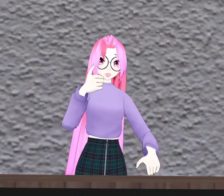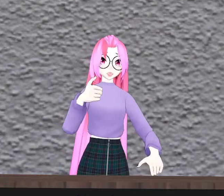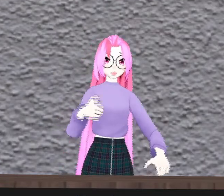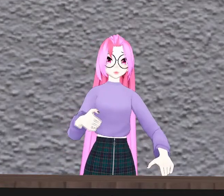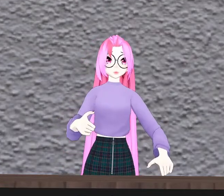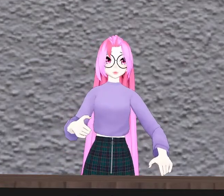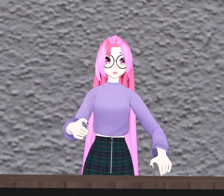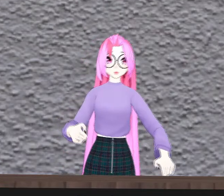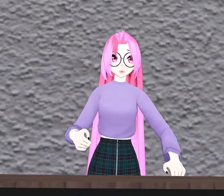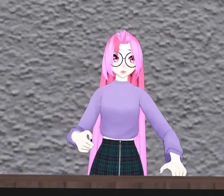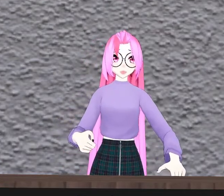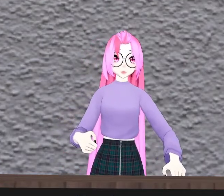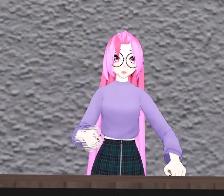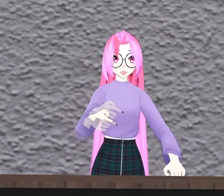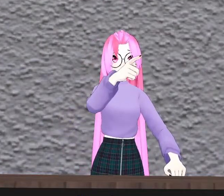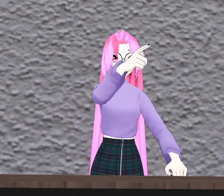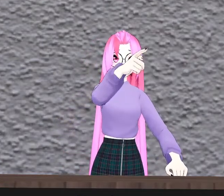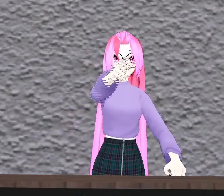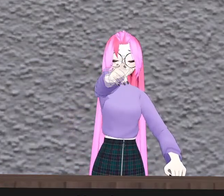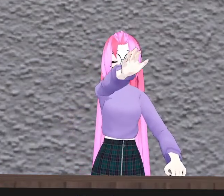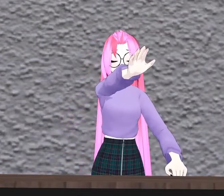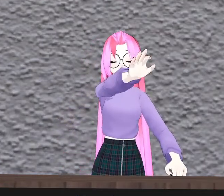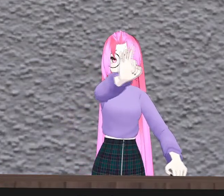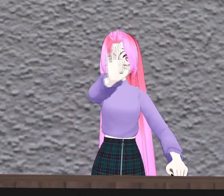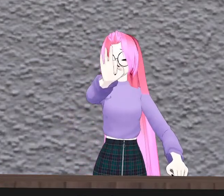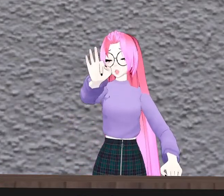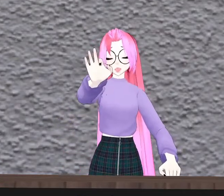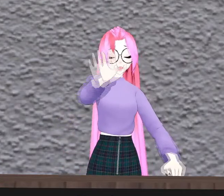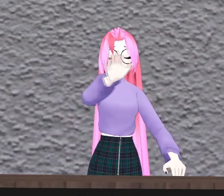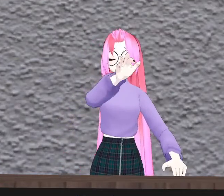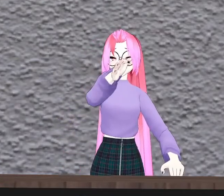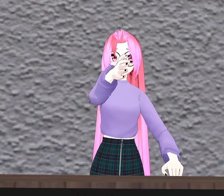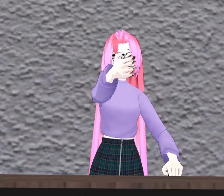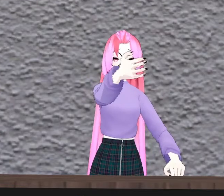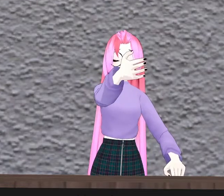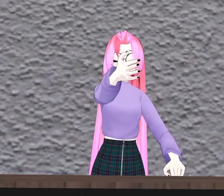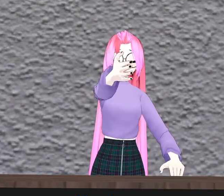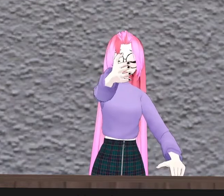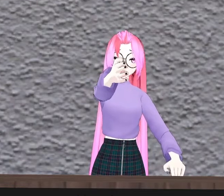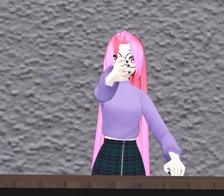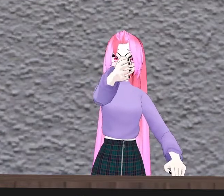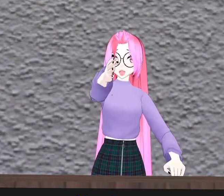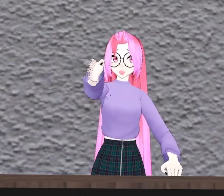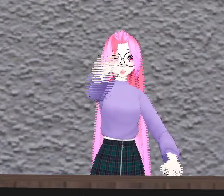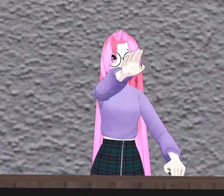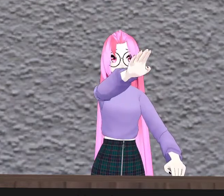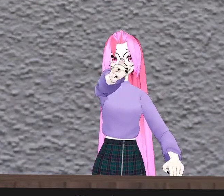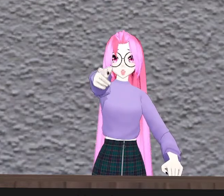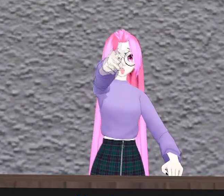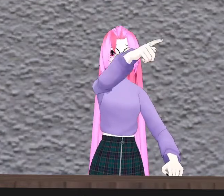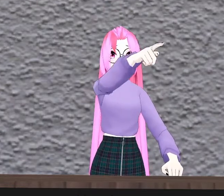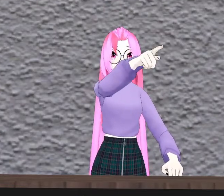question. Do you? Okay, hold on. You cut them off. You cut them off. You're gonna go after